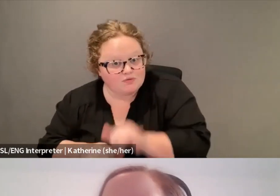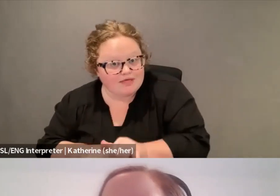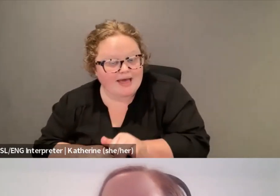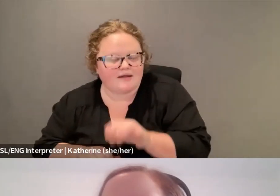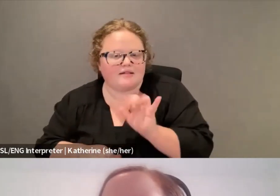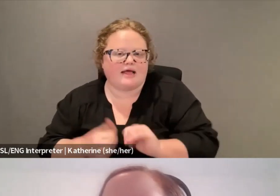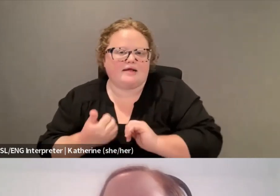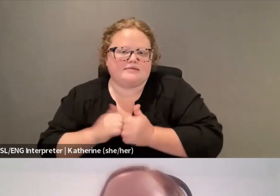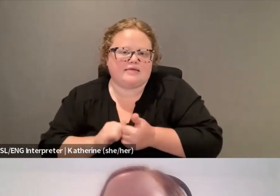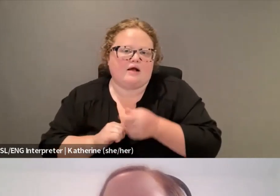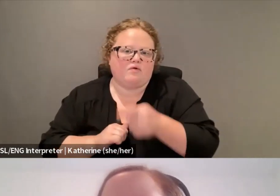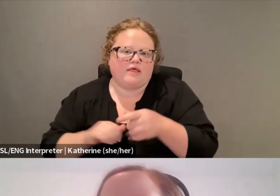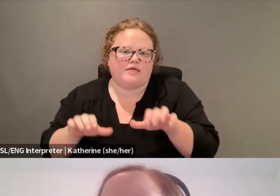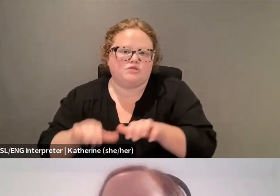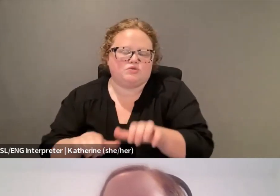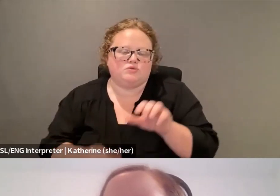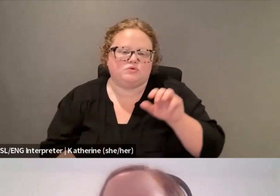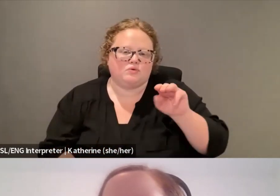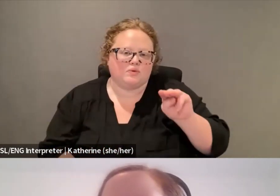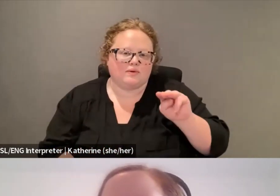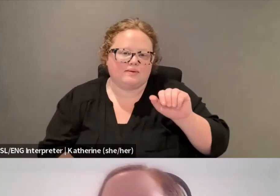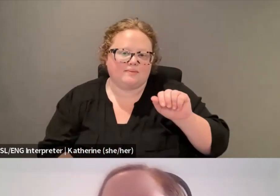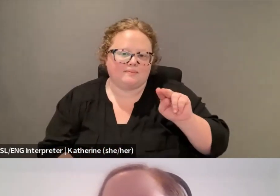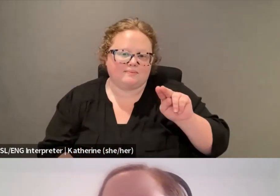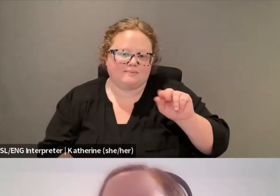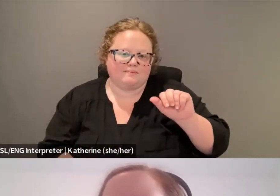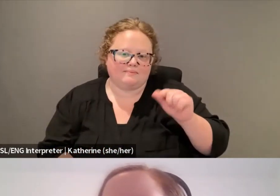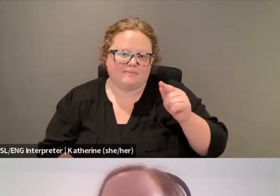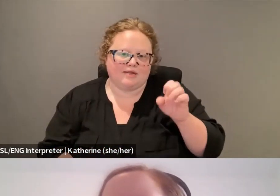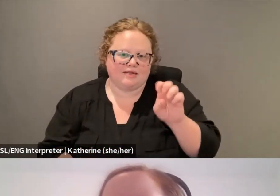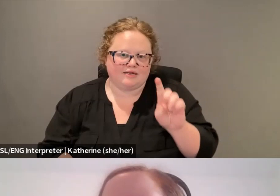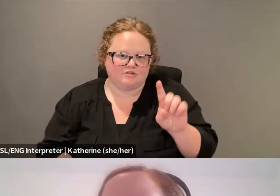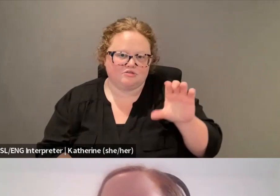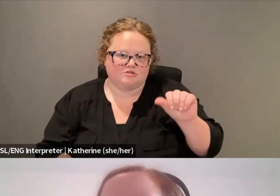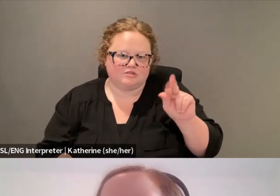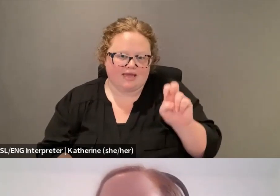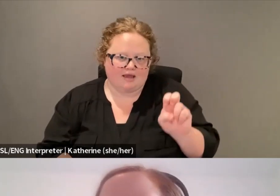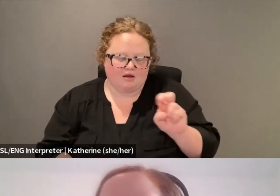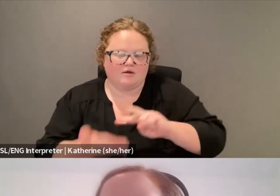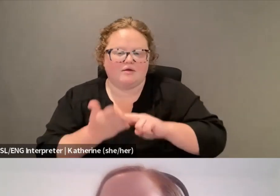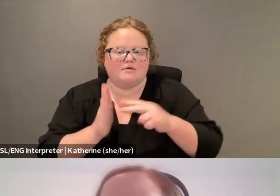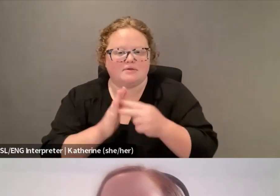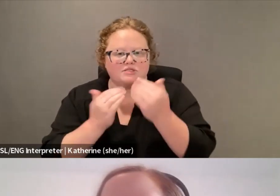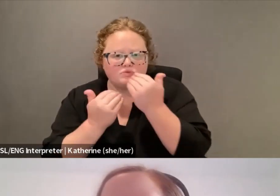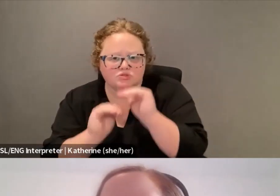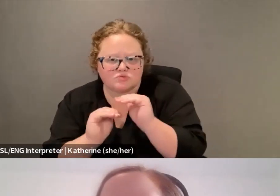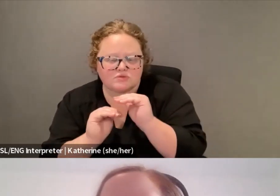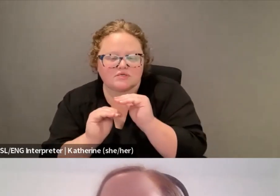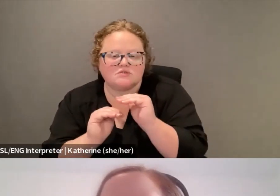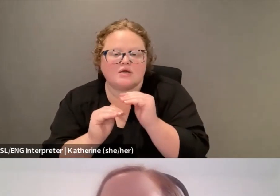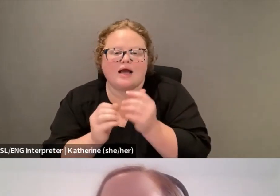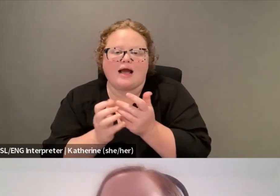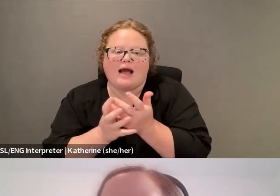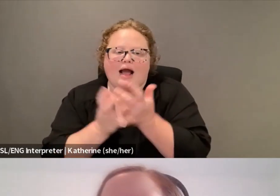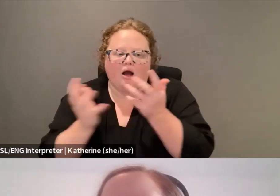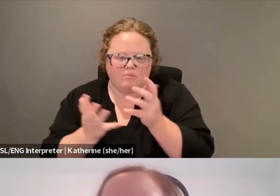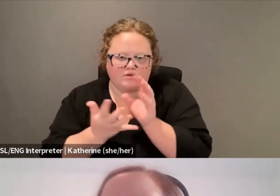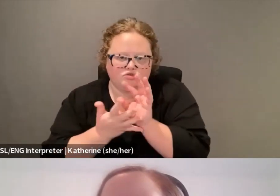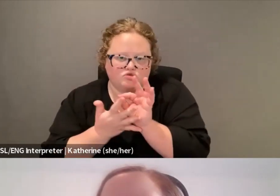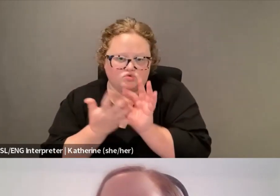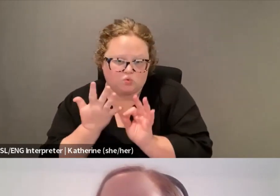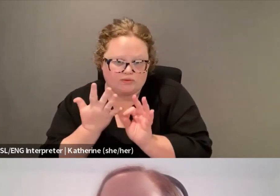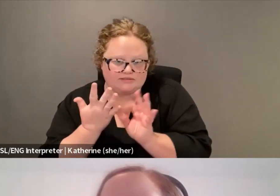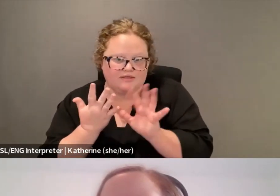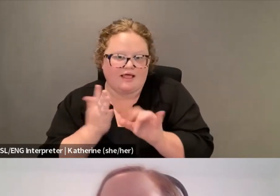managed care. It restricts or limits the amount of choice that a state has